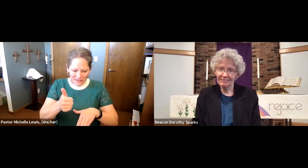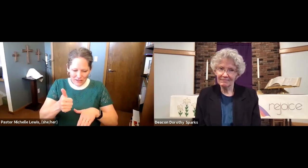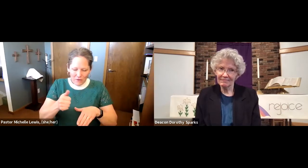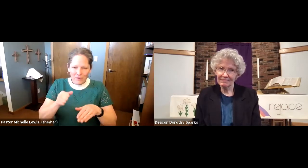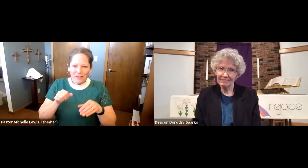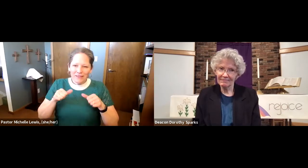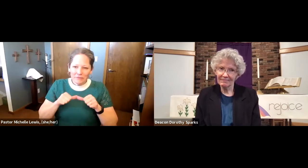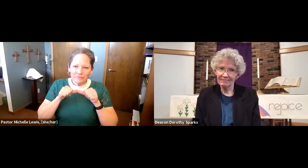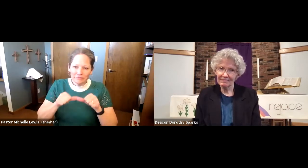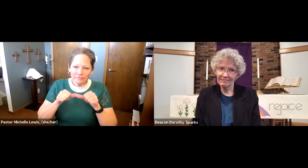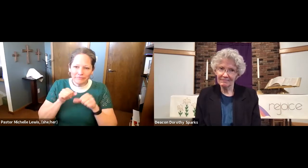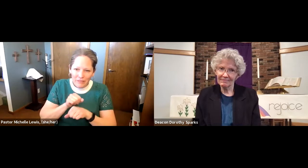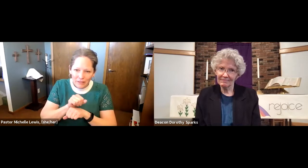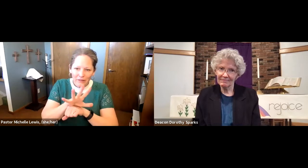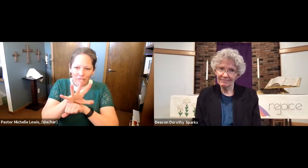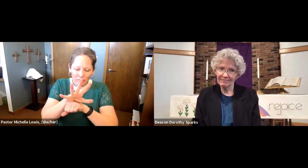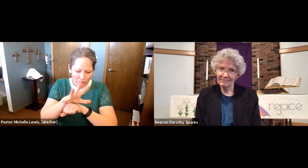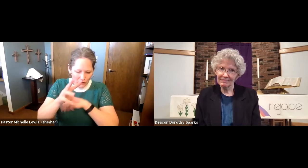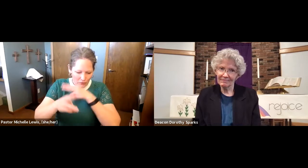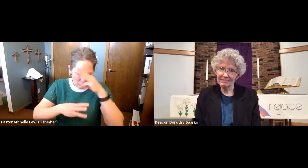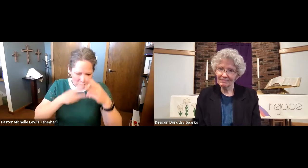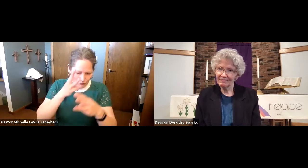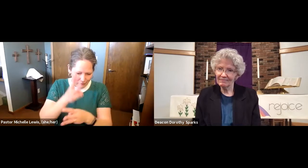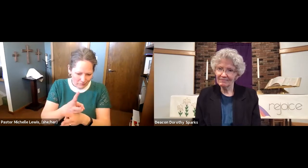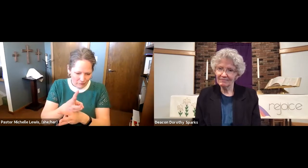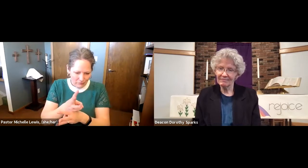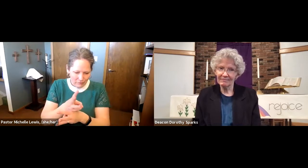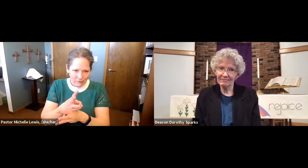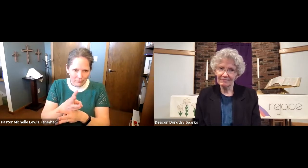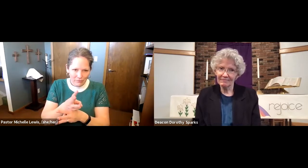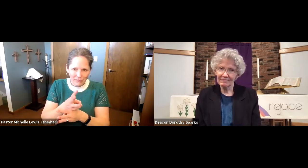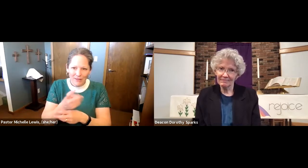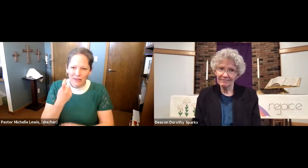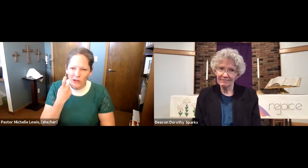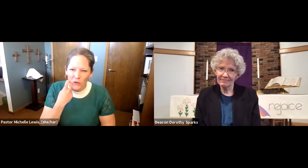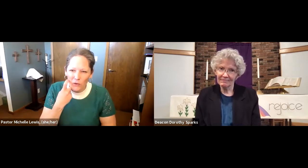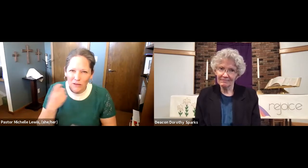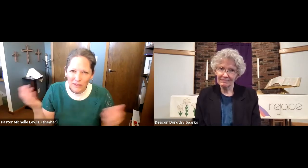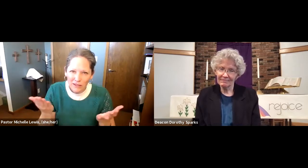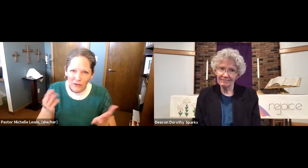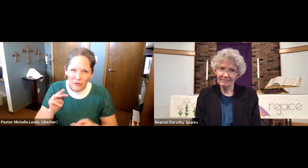But we know that the effects of death still influence our world.